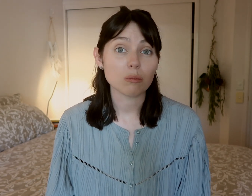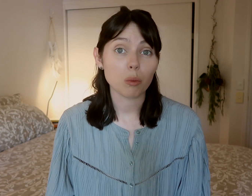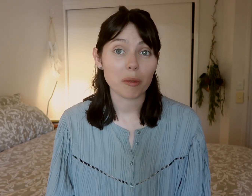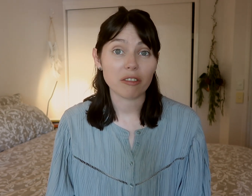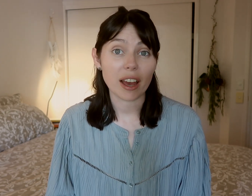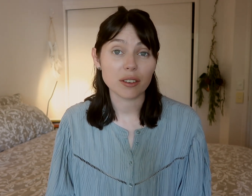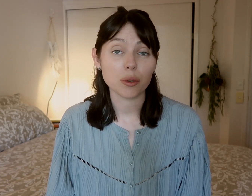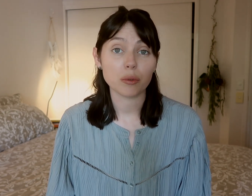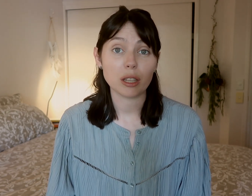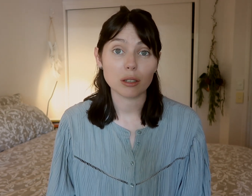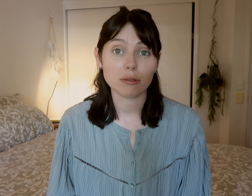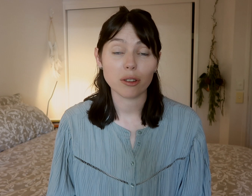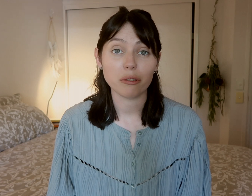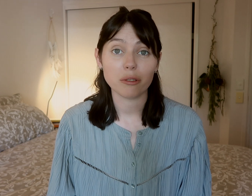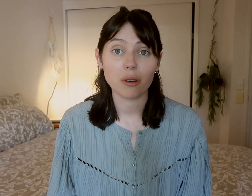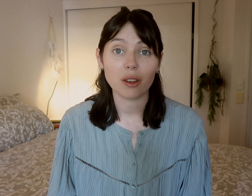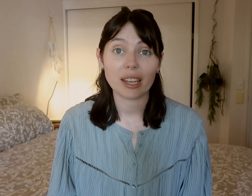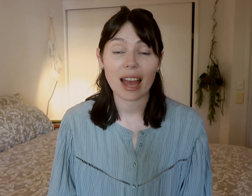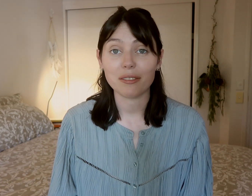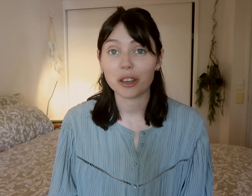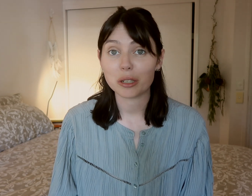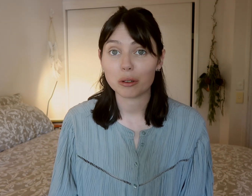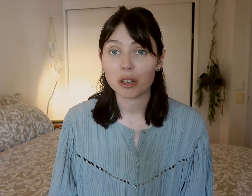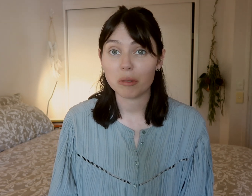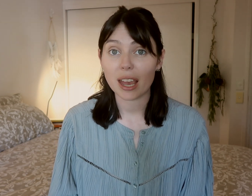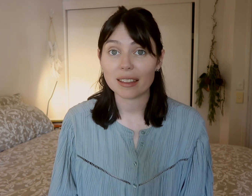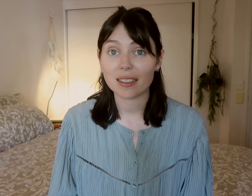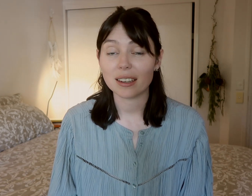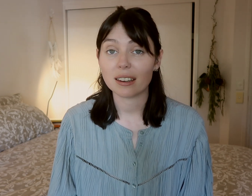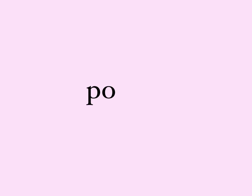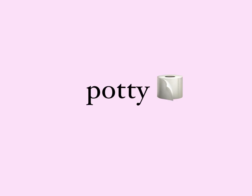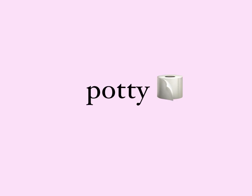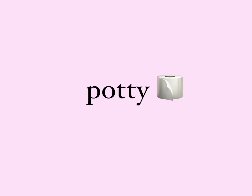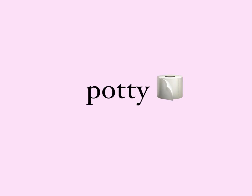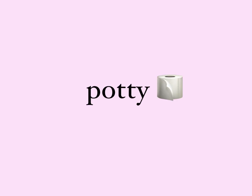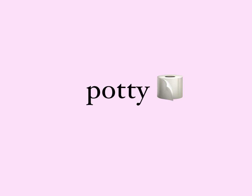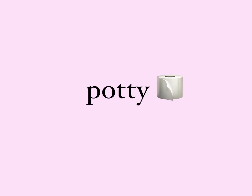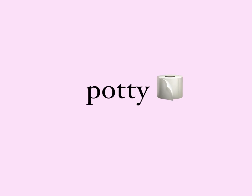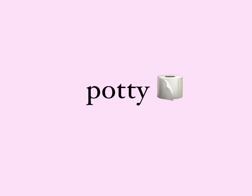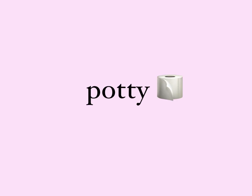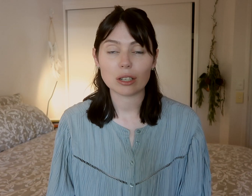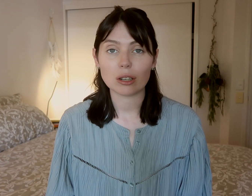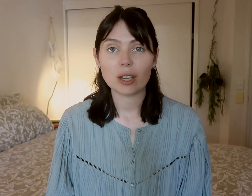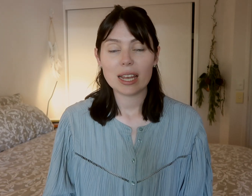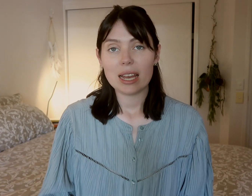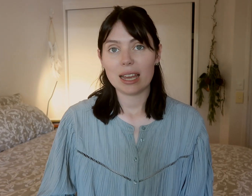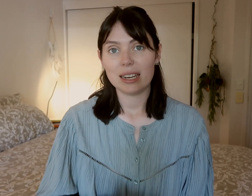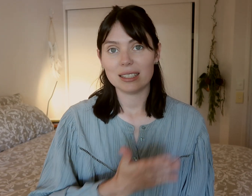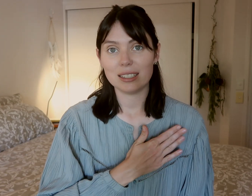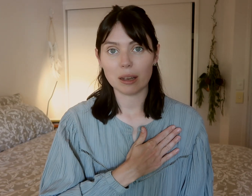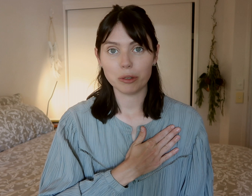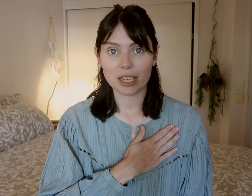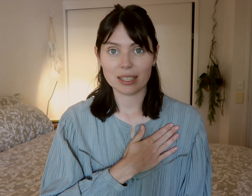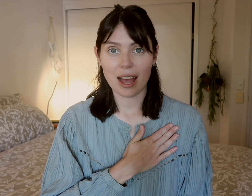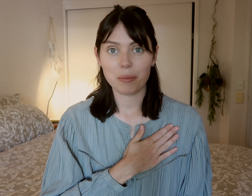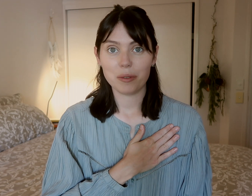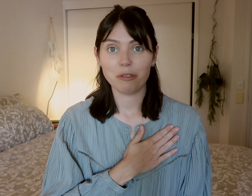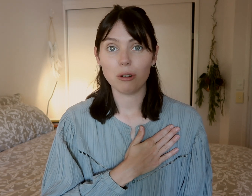woman found really useful for having her children communicate that they needed the potty so we adopted it too and it is a double chest slap for